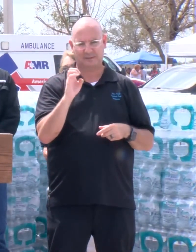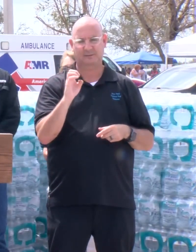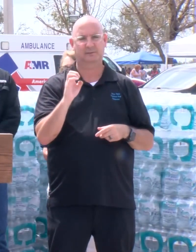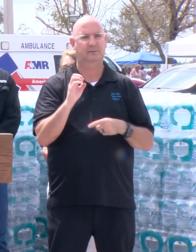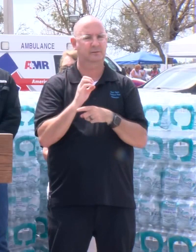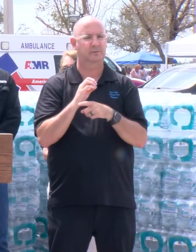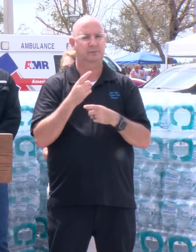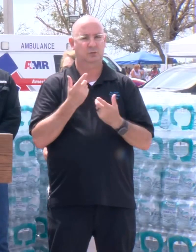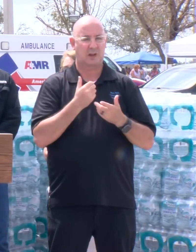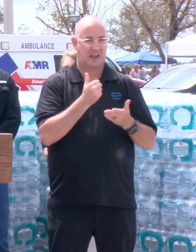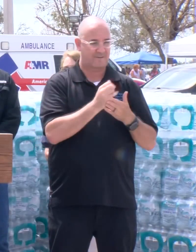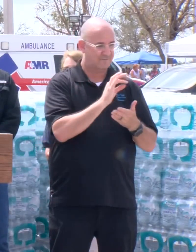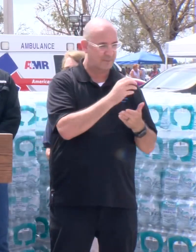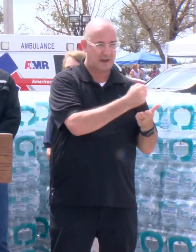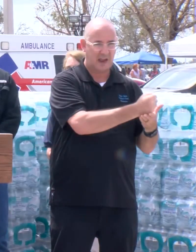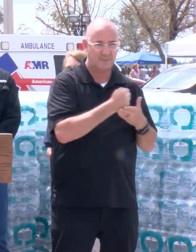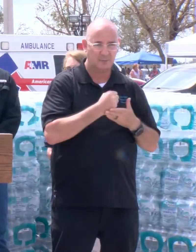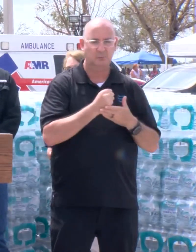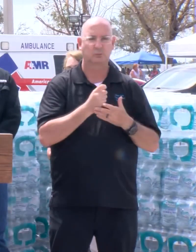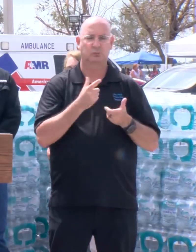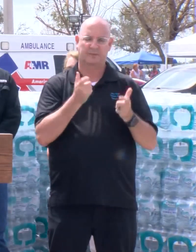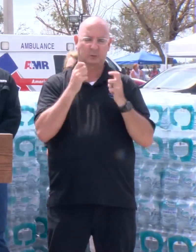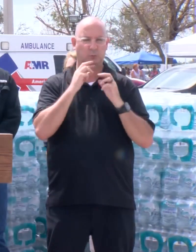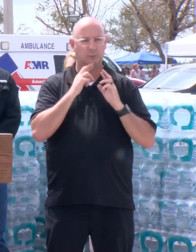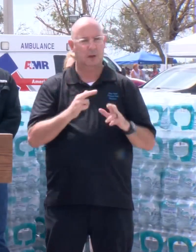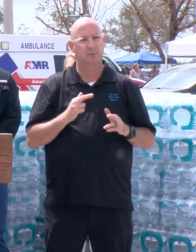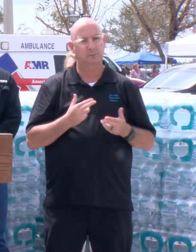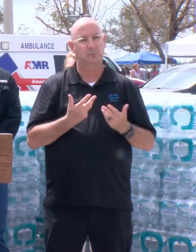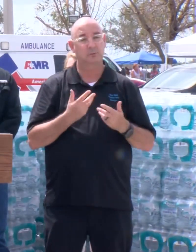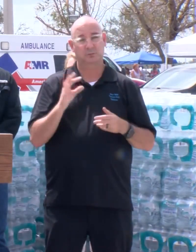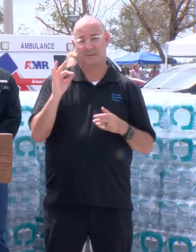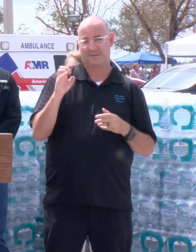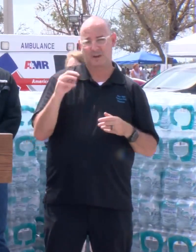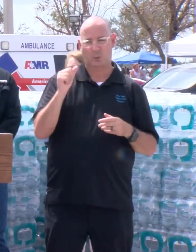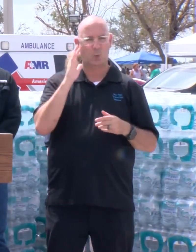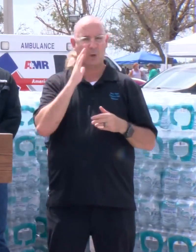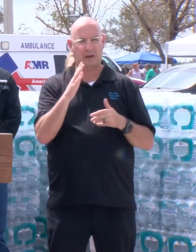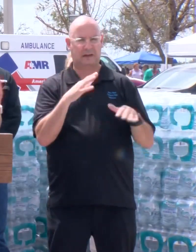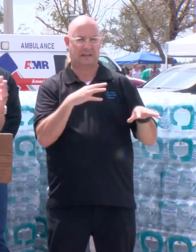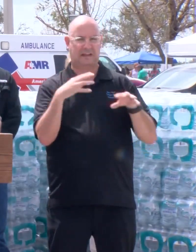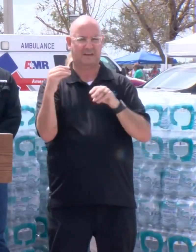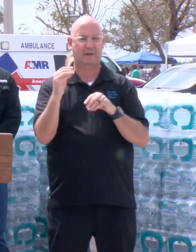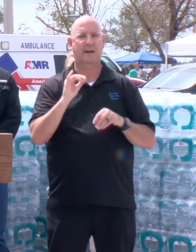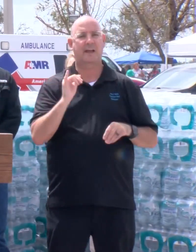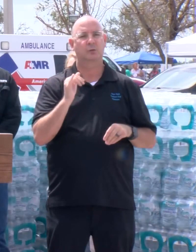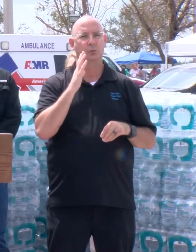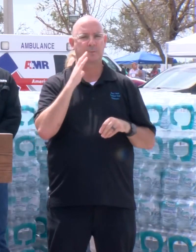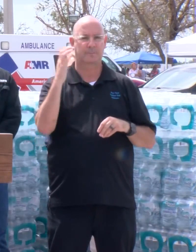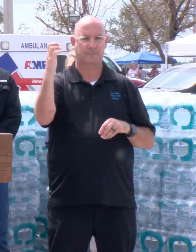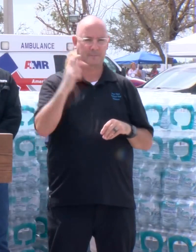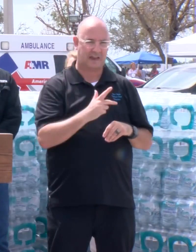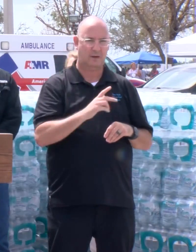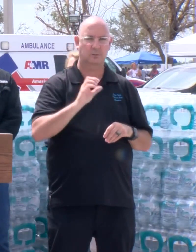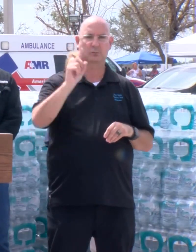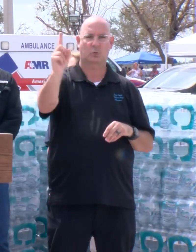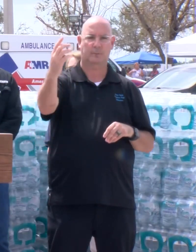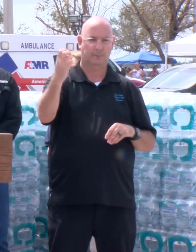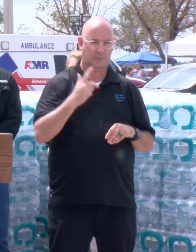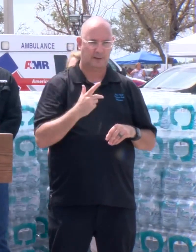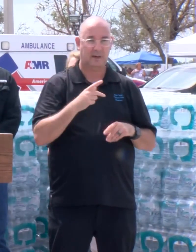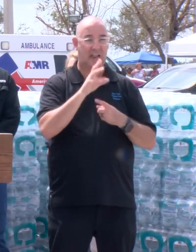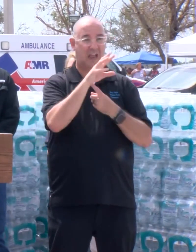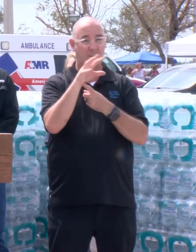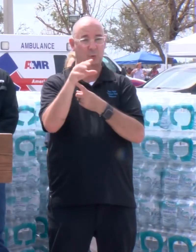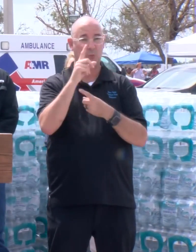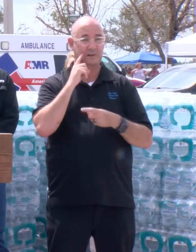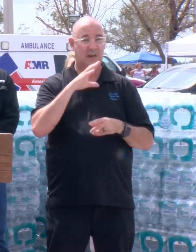with our teams here on the ground, but their time will come and go, the insurance companies will come and go, the cameras will come and go, but we as a state will be here to